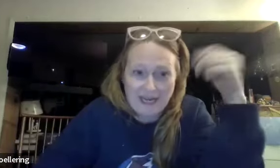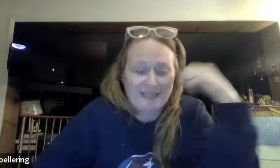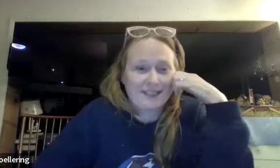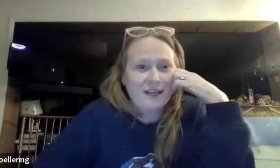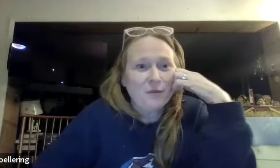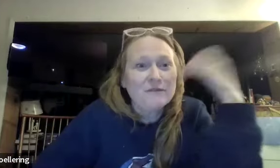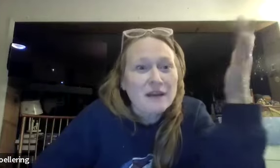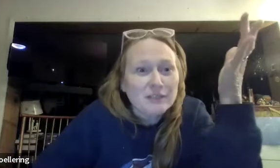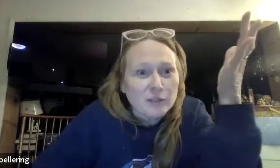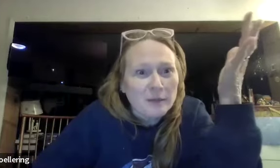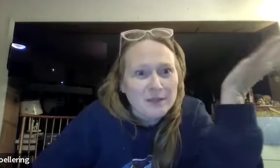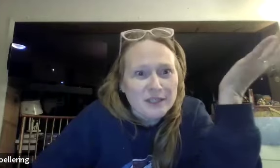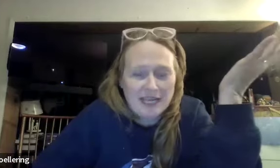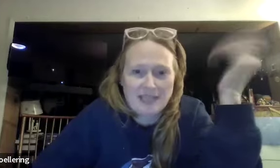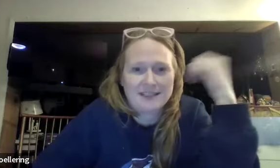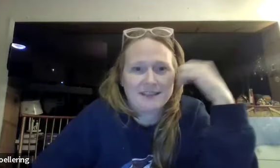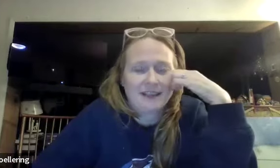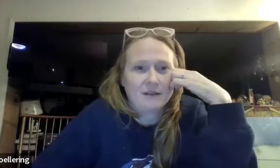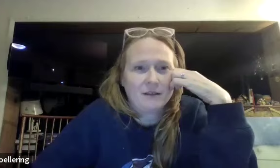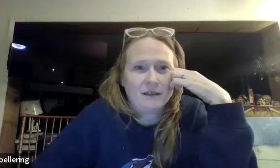signs? We've never talked about music signs and like,